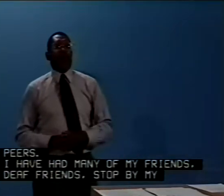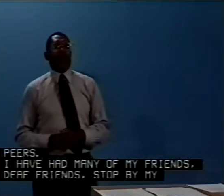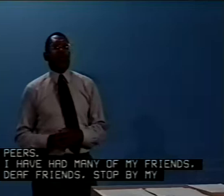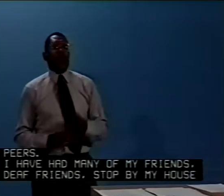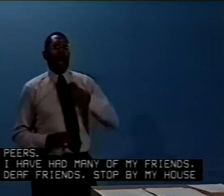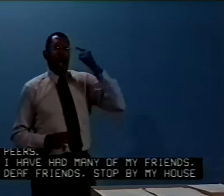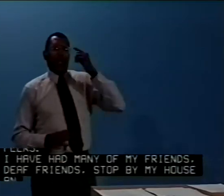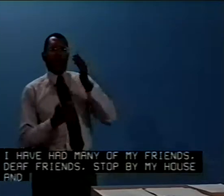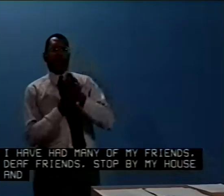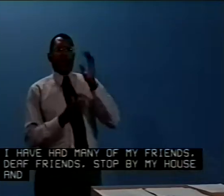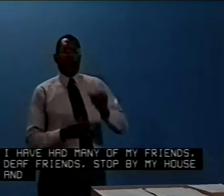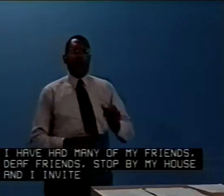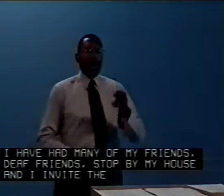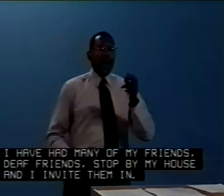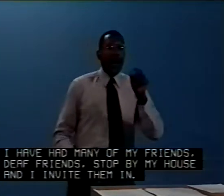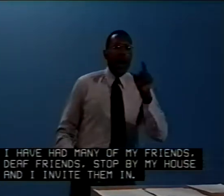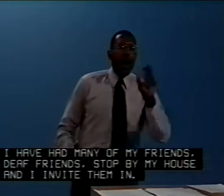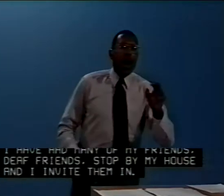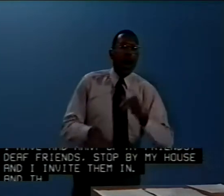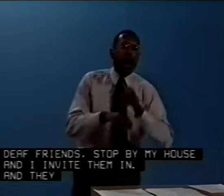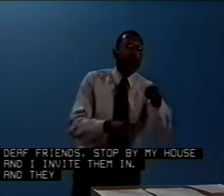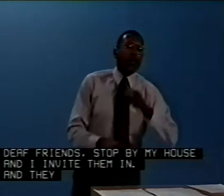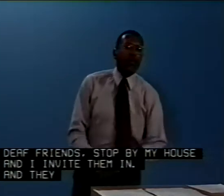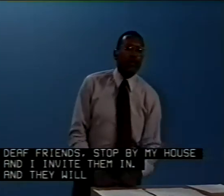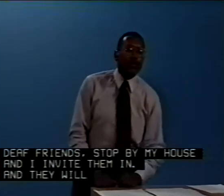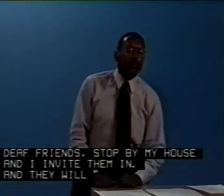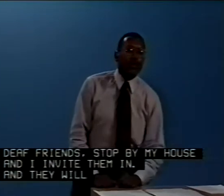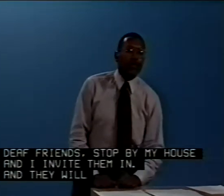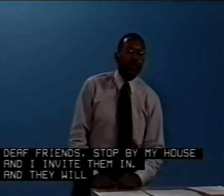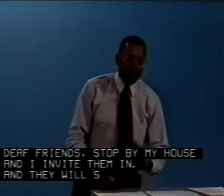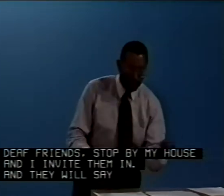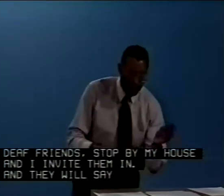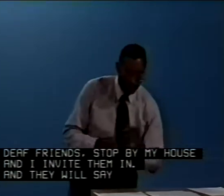"Hi, I thought I'd stop by and holler at you."